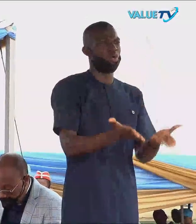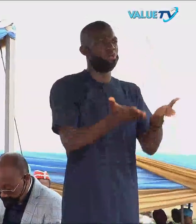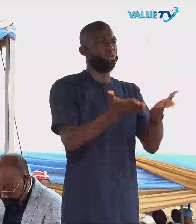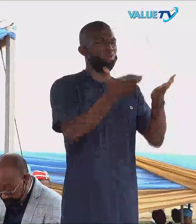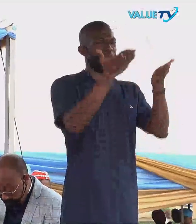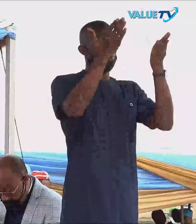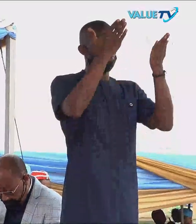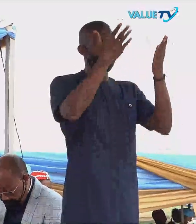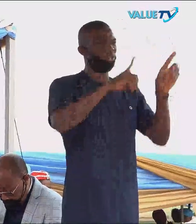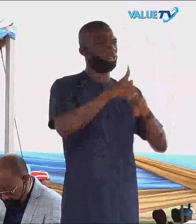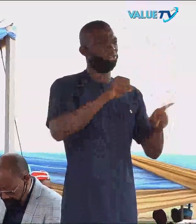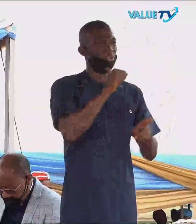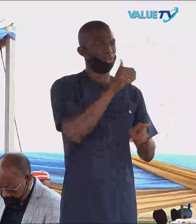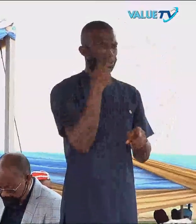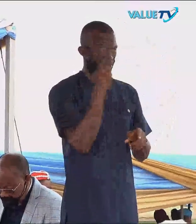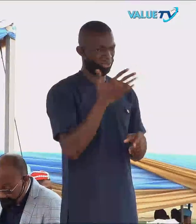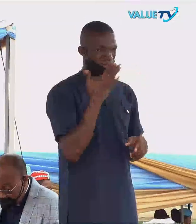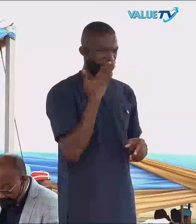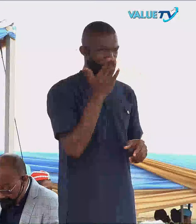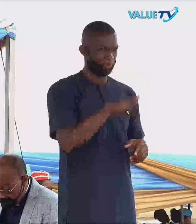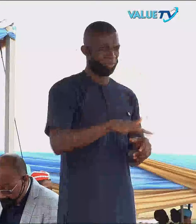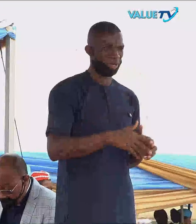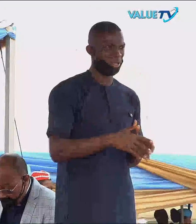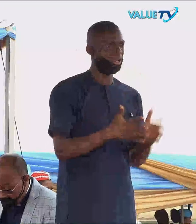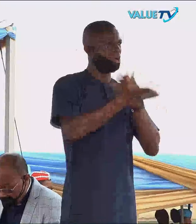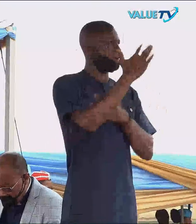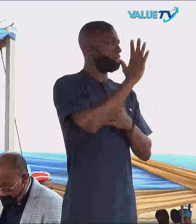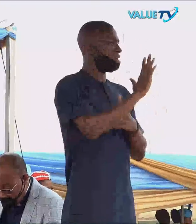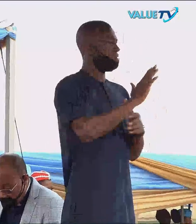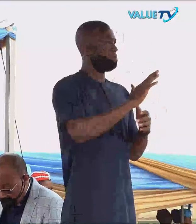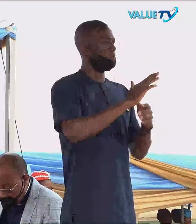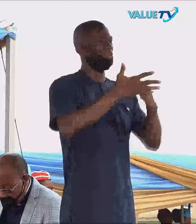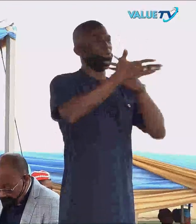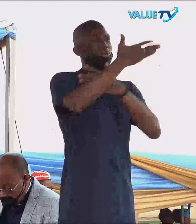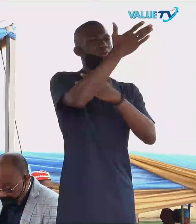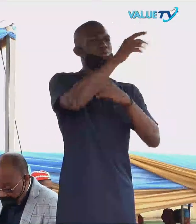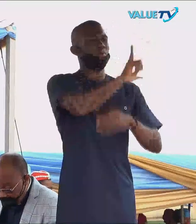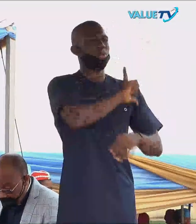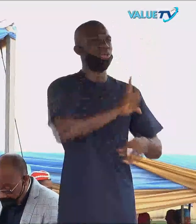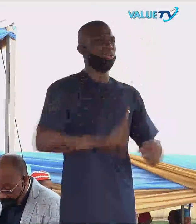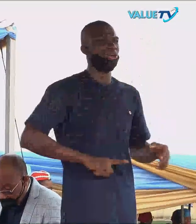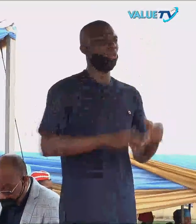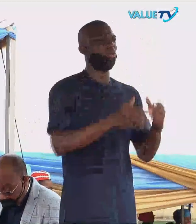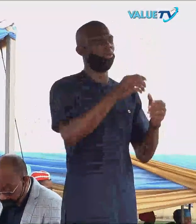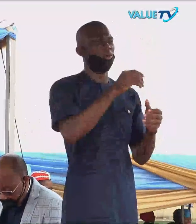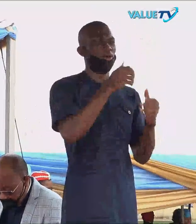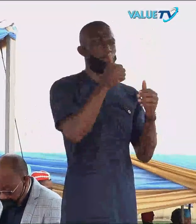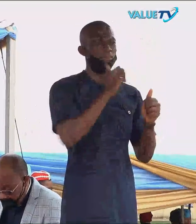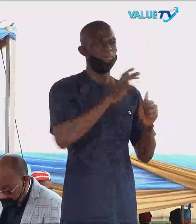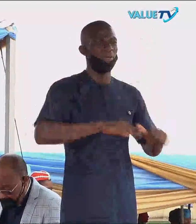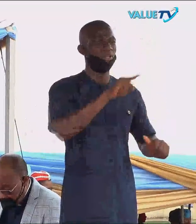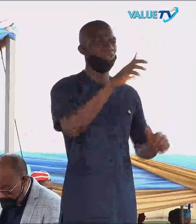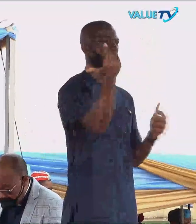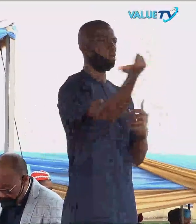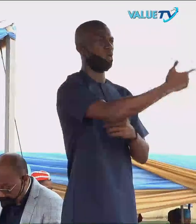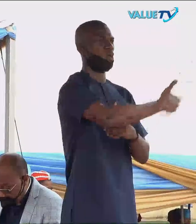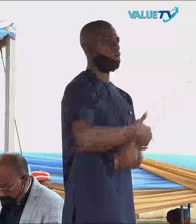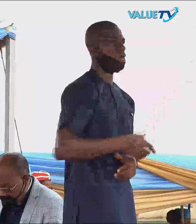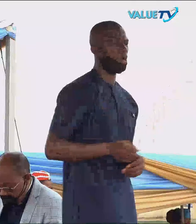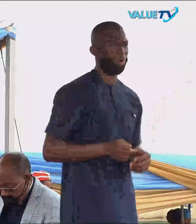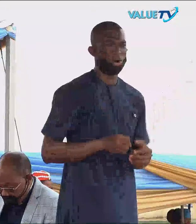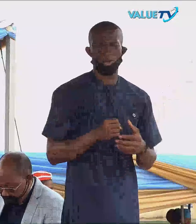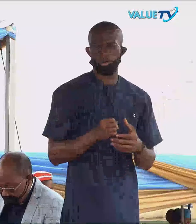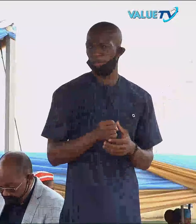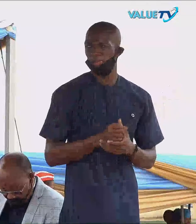raised up did not see corruption." May the Lord bless the reading of his word in Jesus' name. I titled the